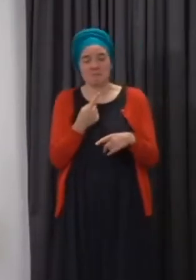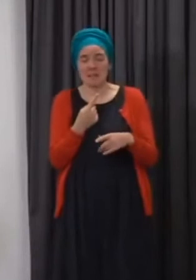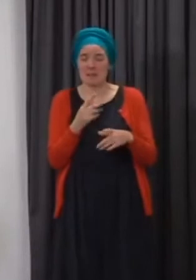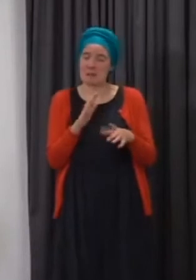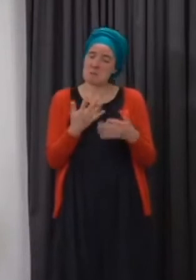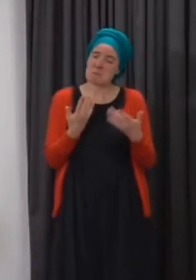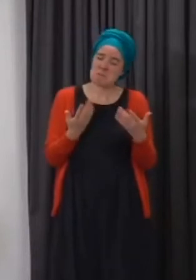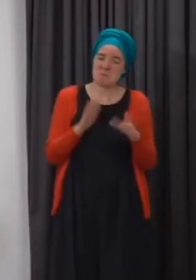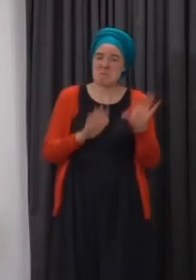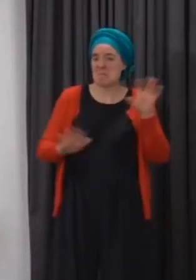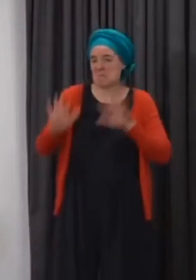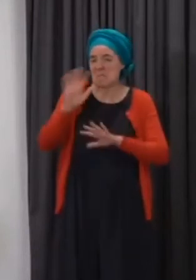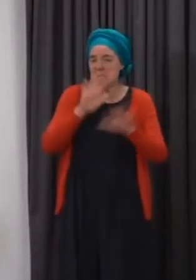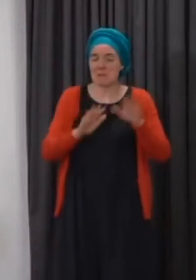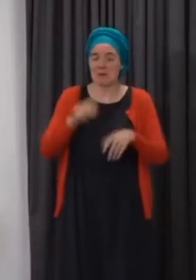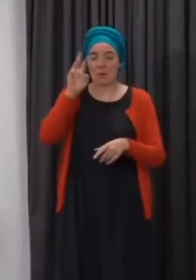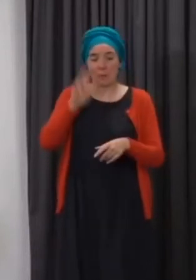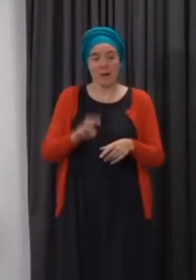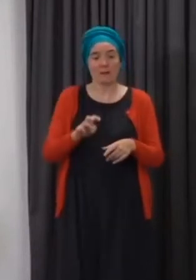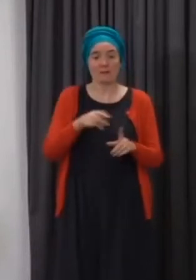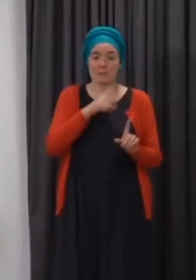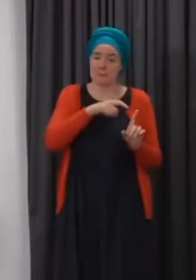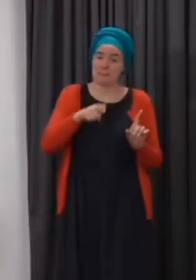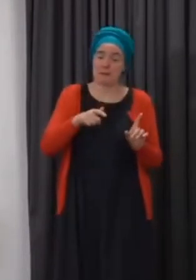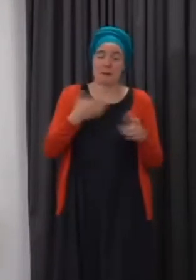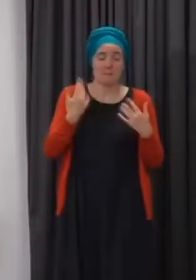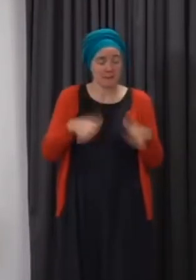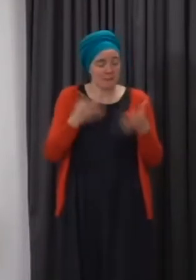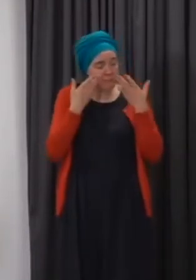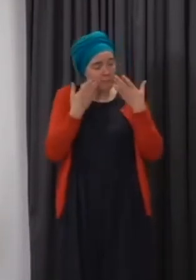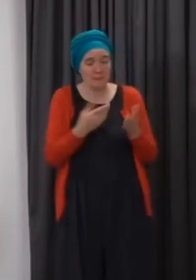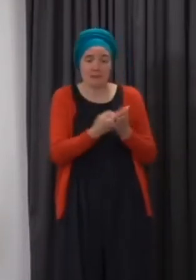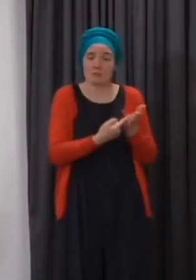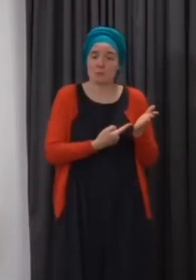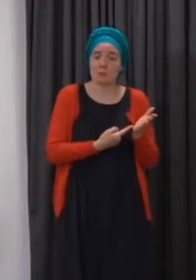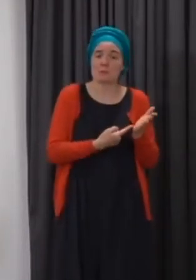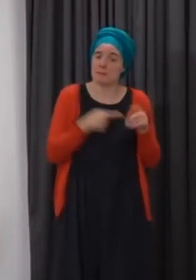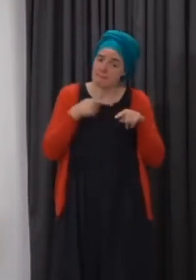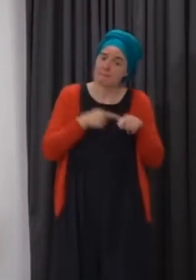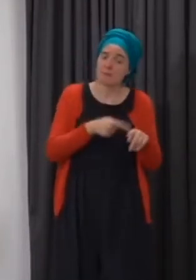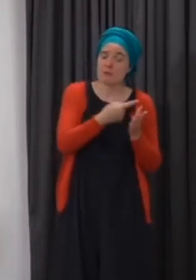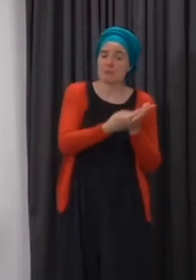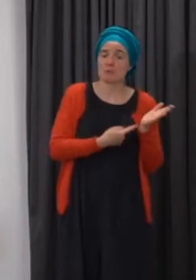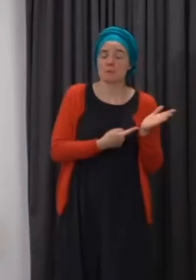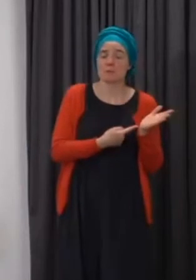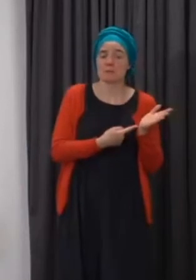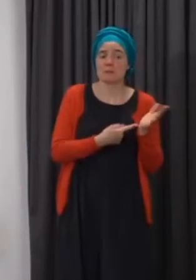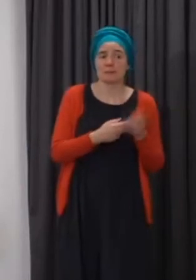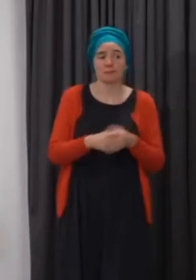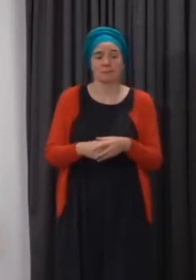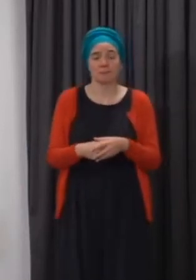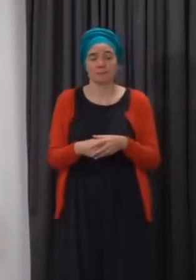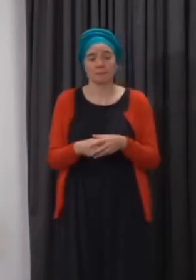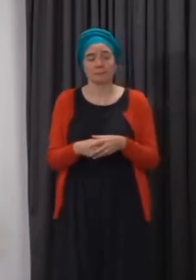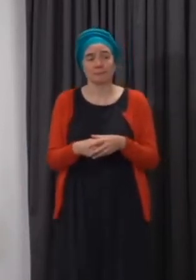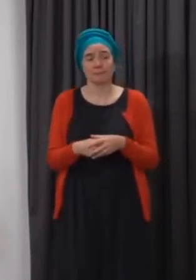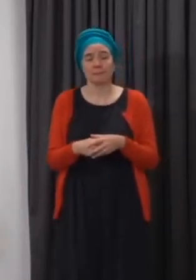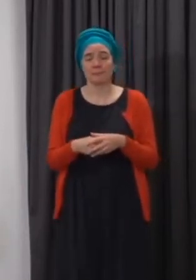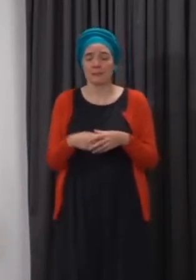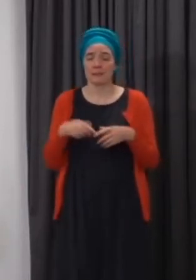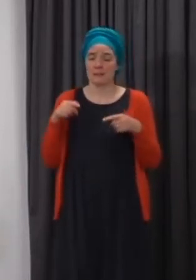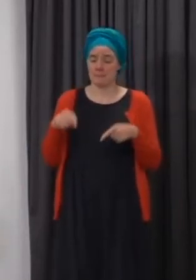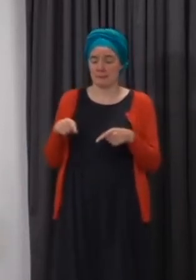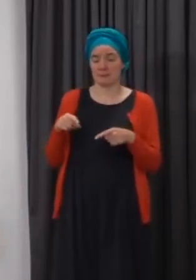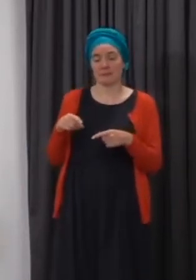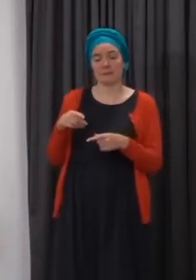Wales, but I do think that when the First Minister committed to revise the fines, that was in response to some of the